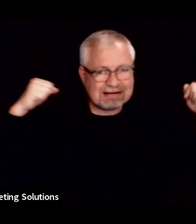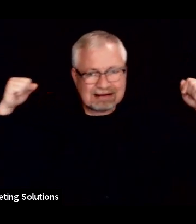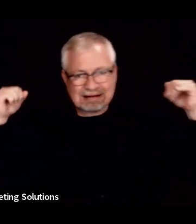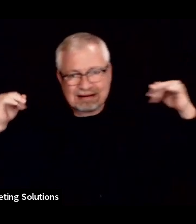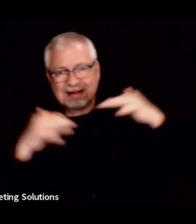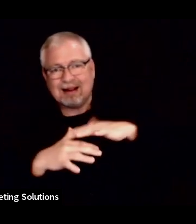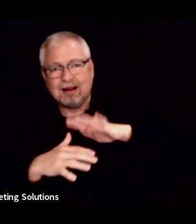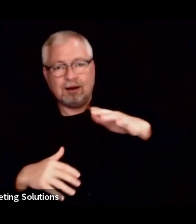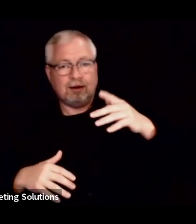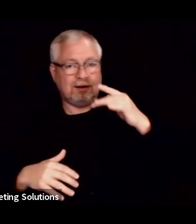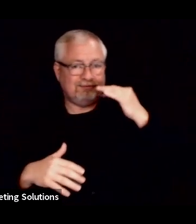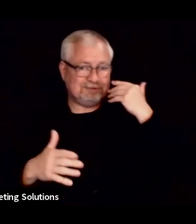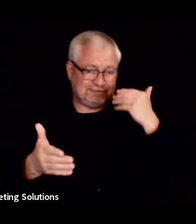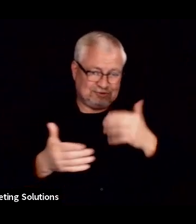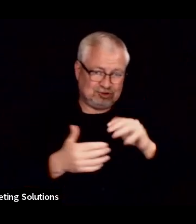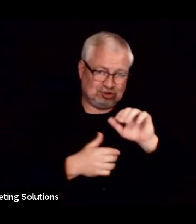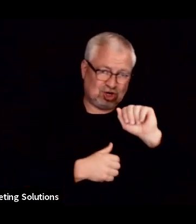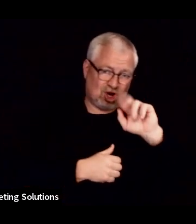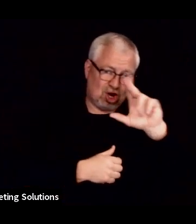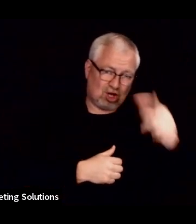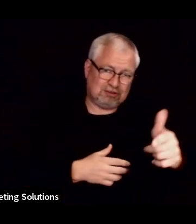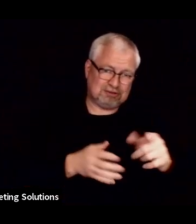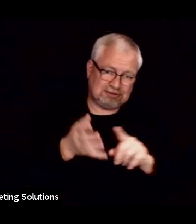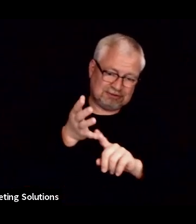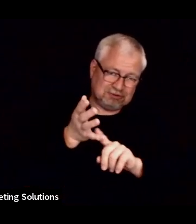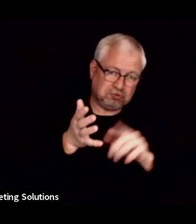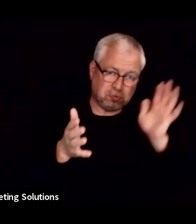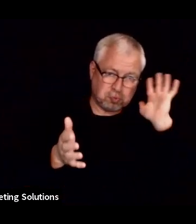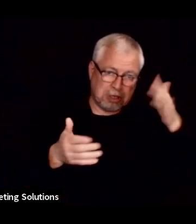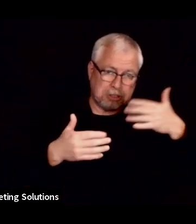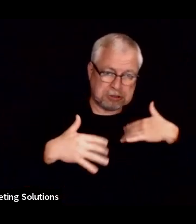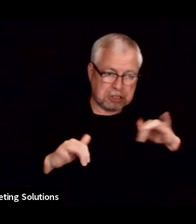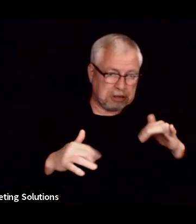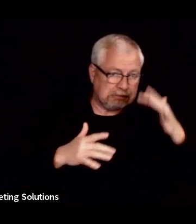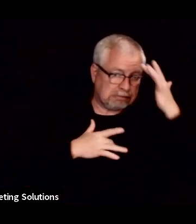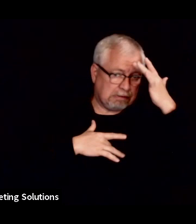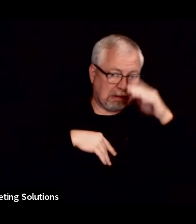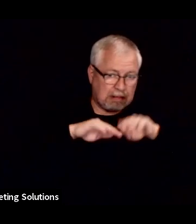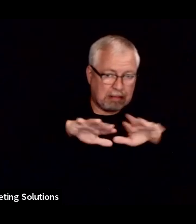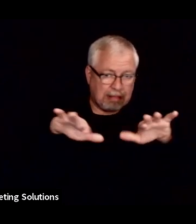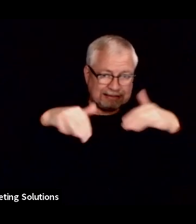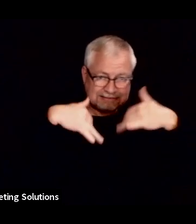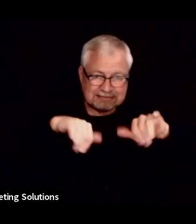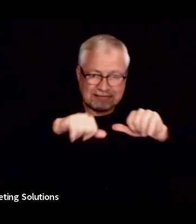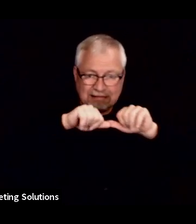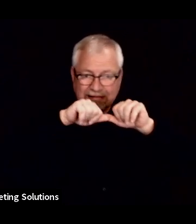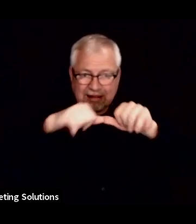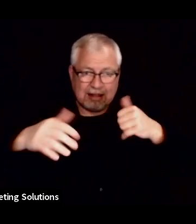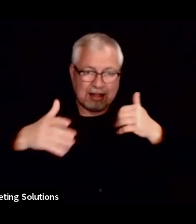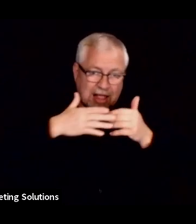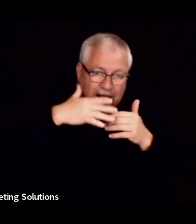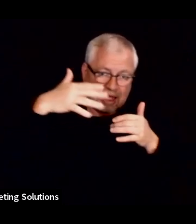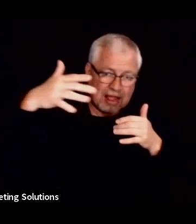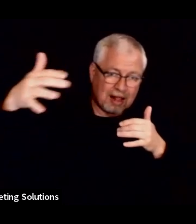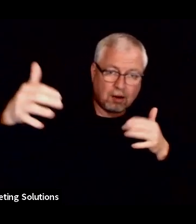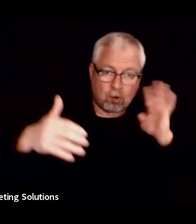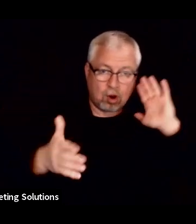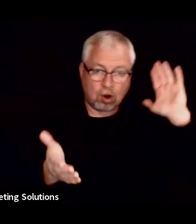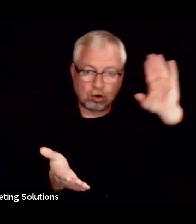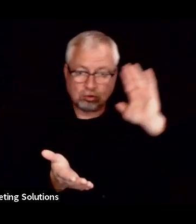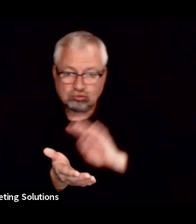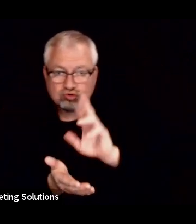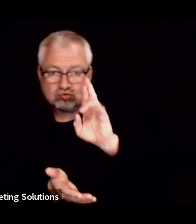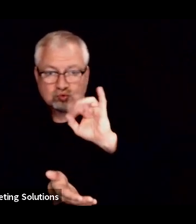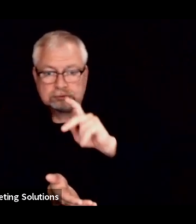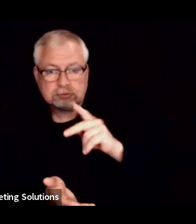be, that it would be significantly, over or different or lower risk by then. And we just simply shared with them